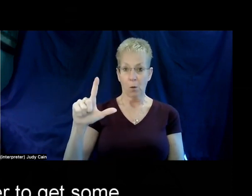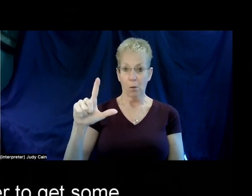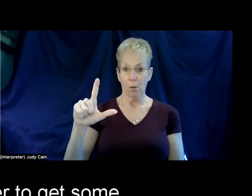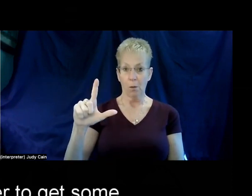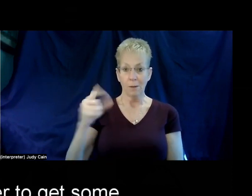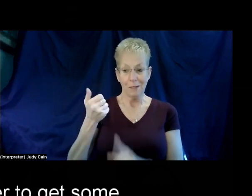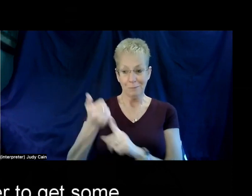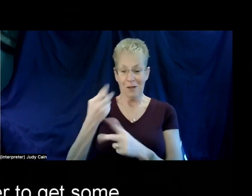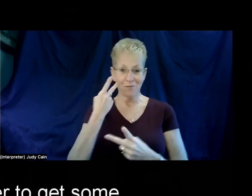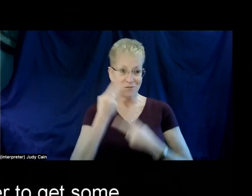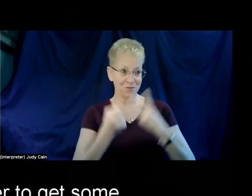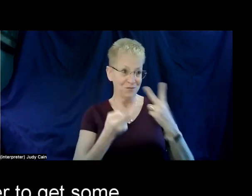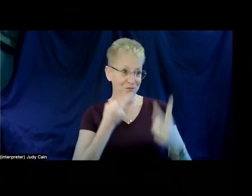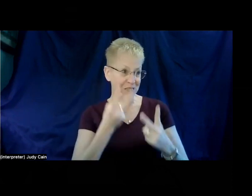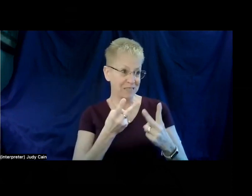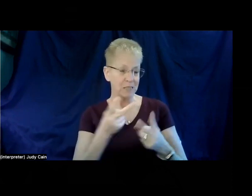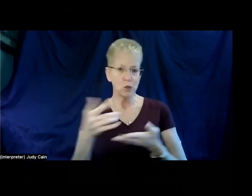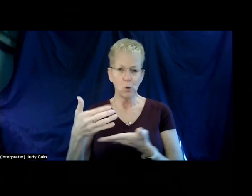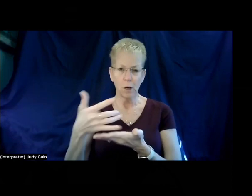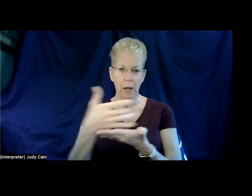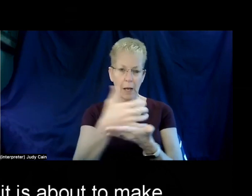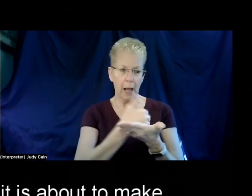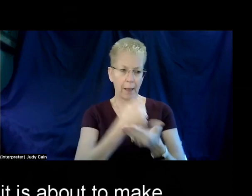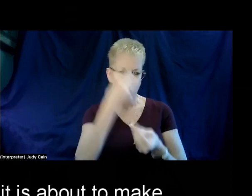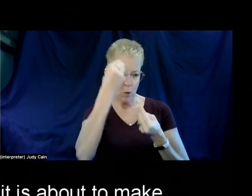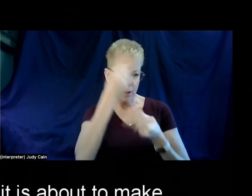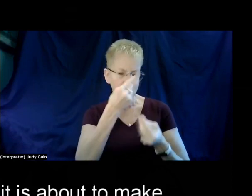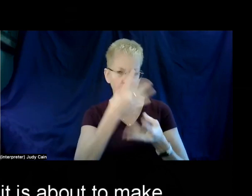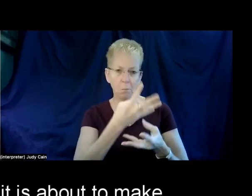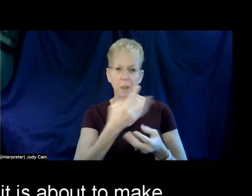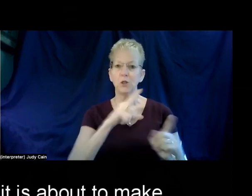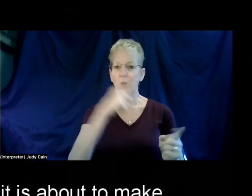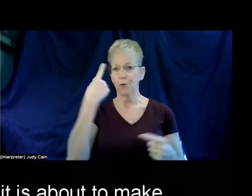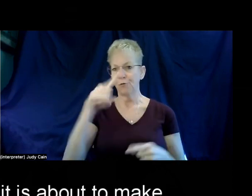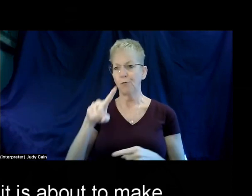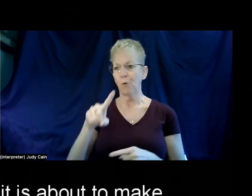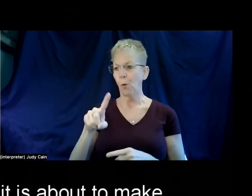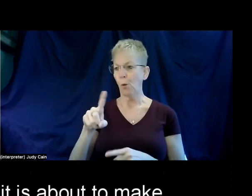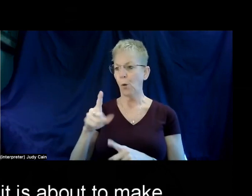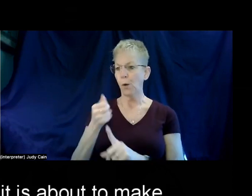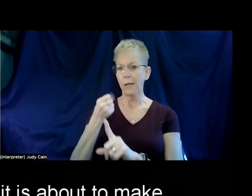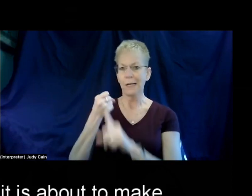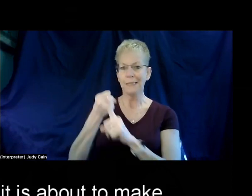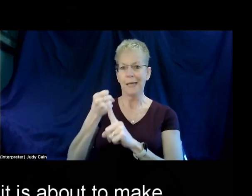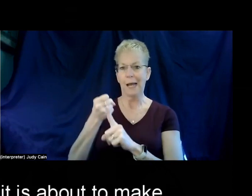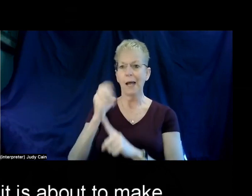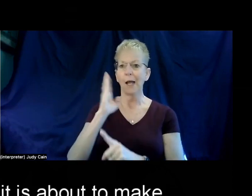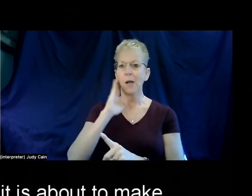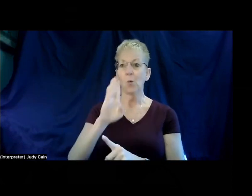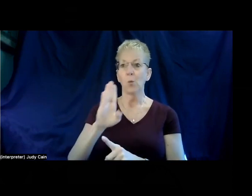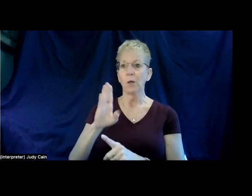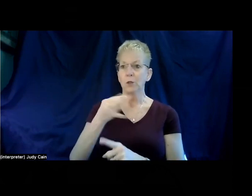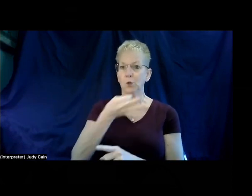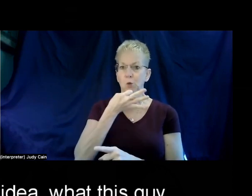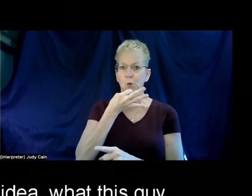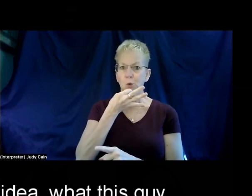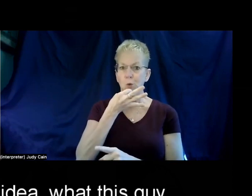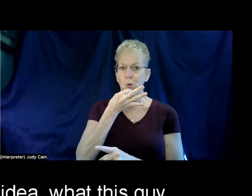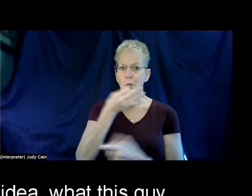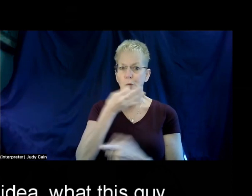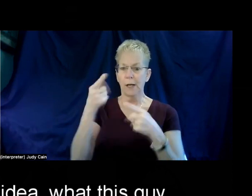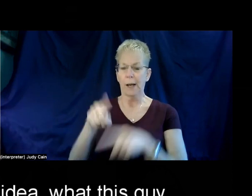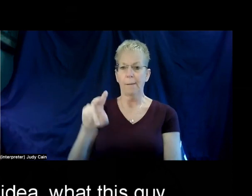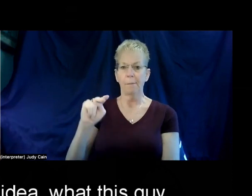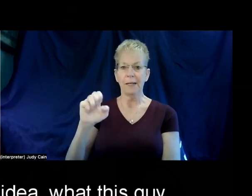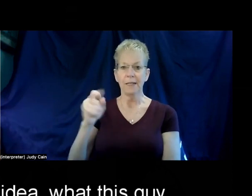in order to get some intelligence for an attack his unit is about to make in the Netherlands. Just to give you